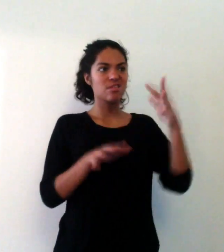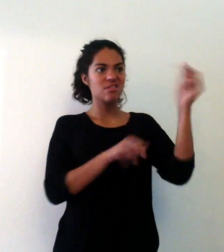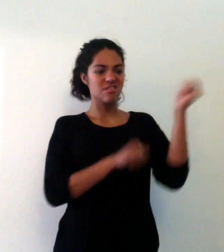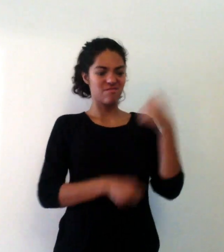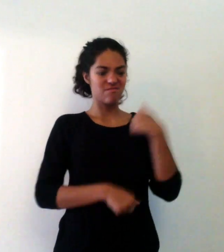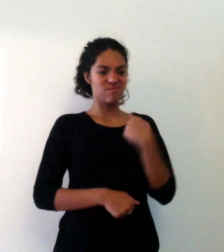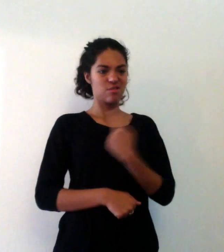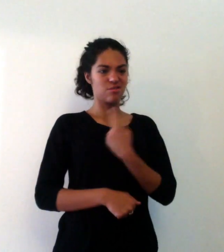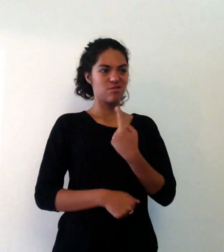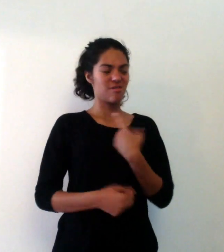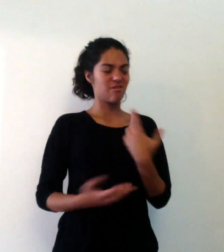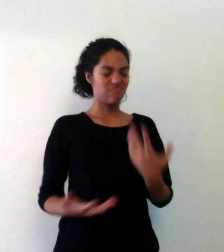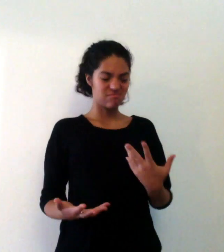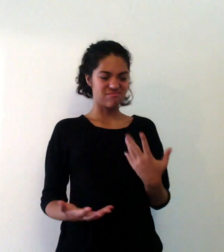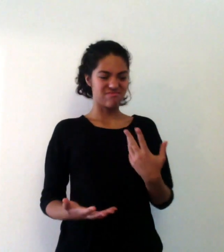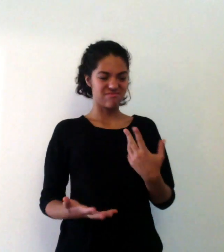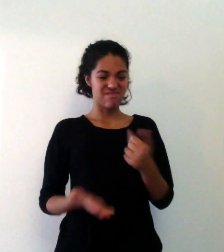about for me?"